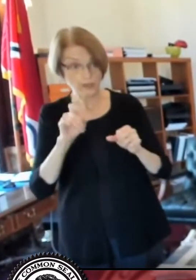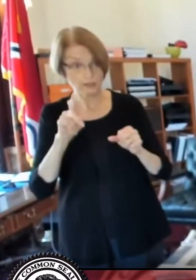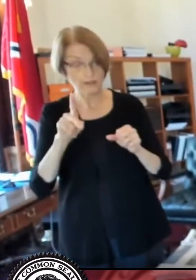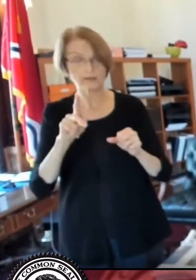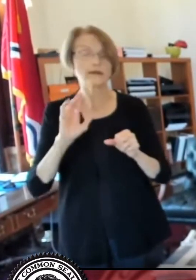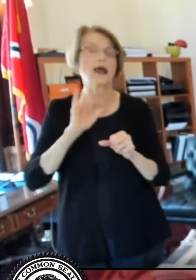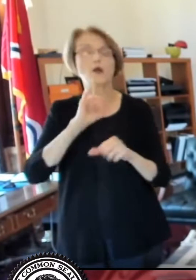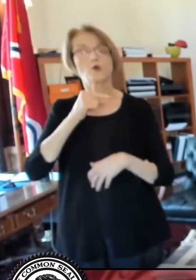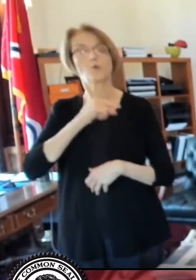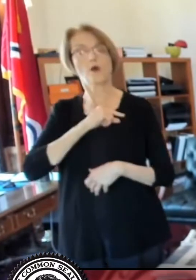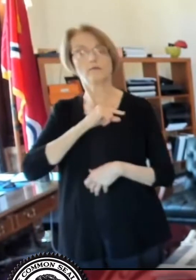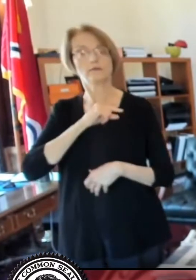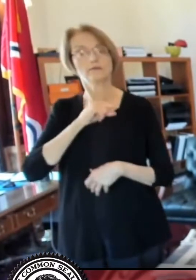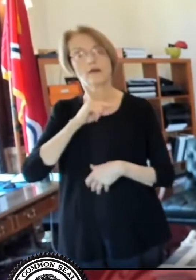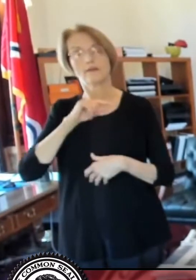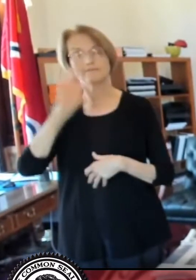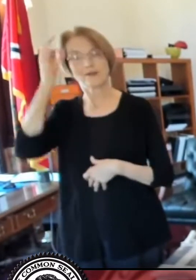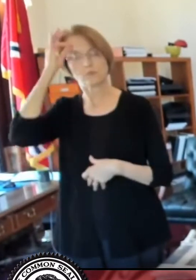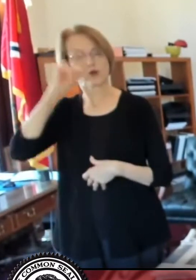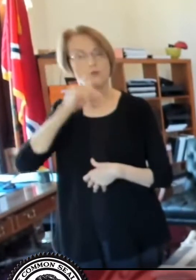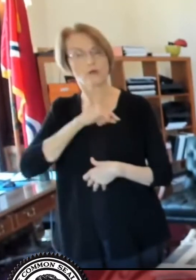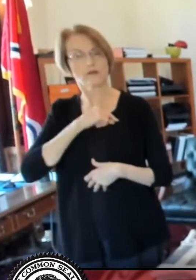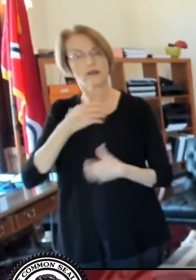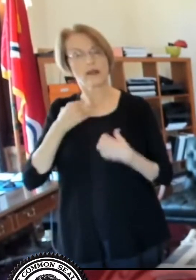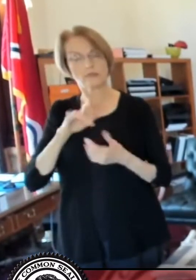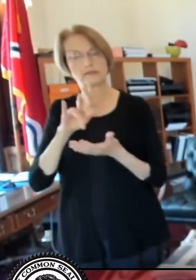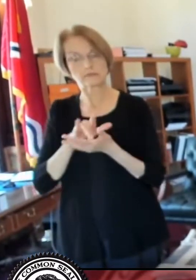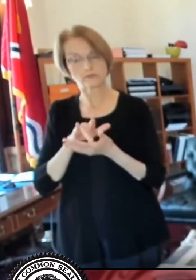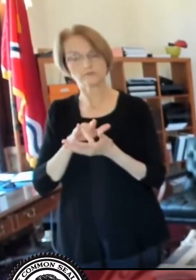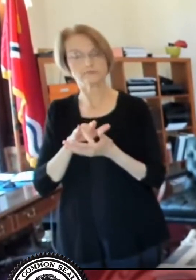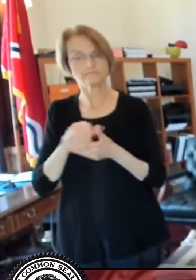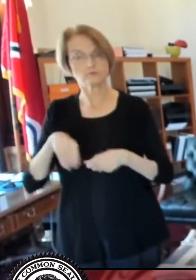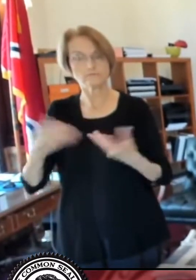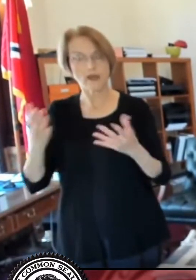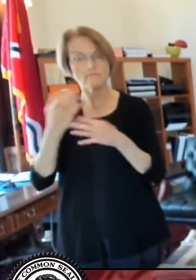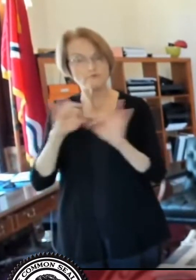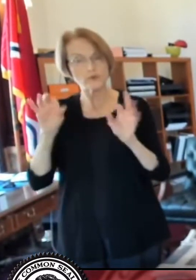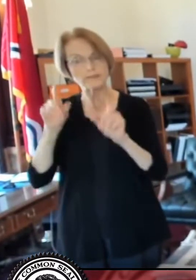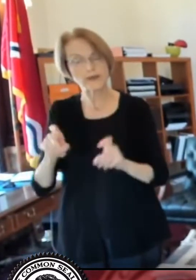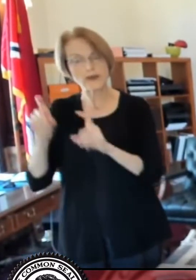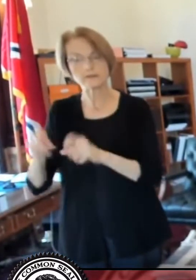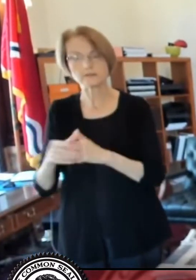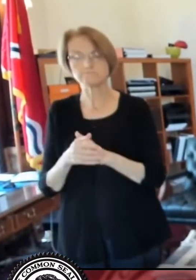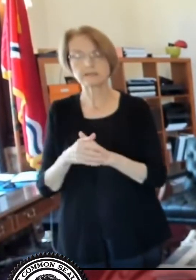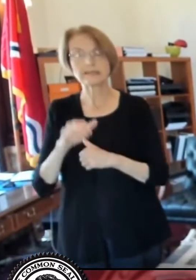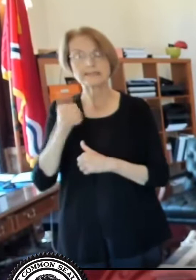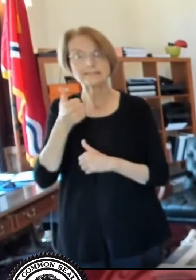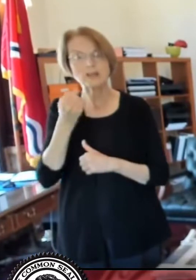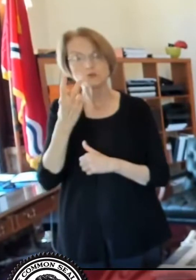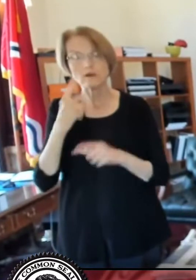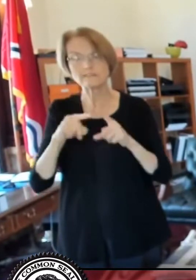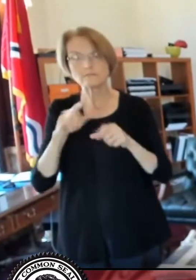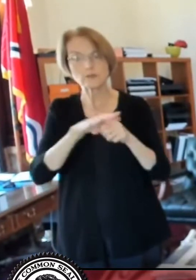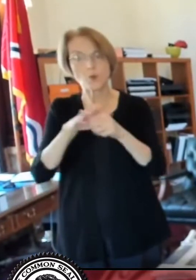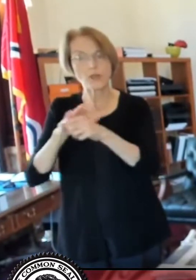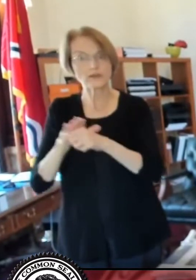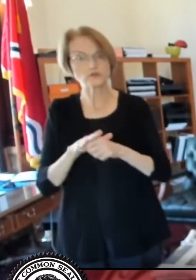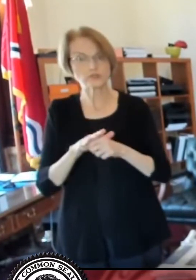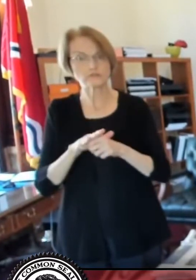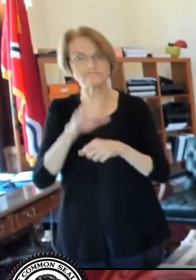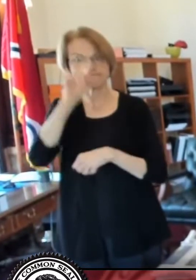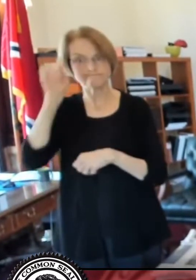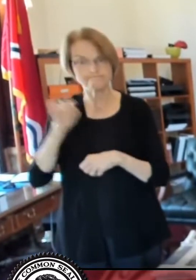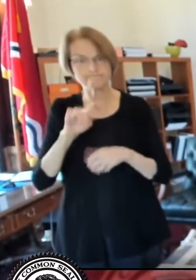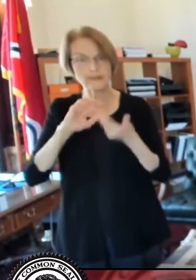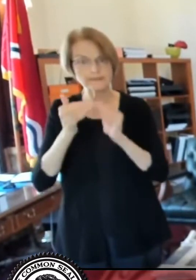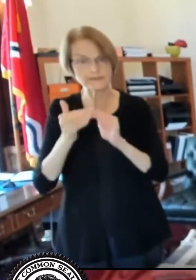qualified health centers have testing available for free. There are about 10 or 12 locations around the city.